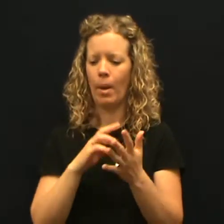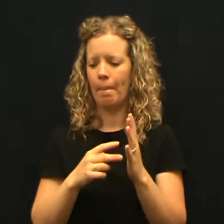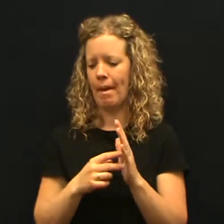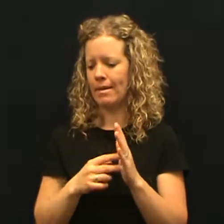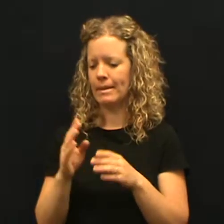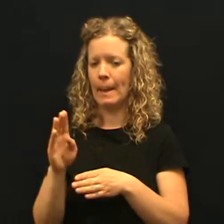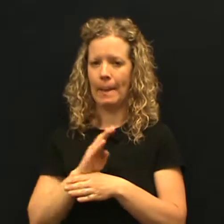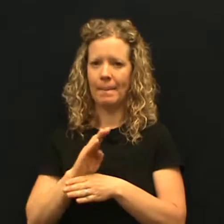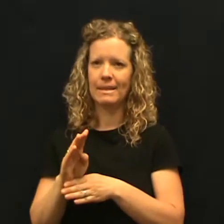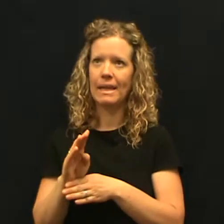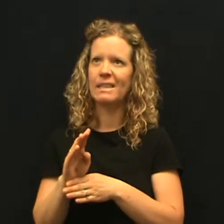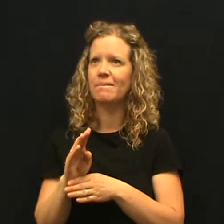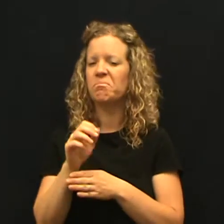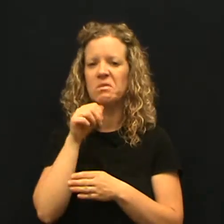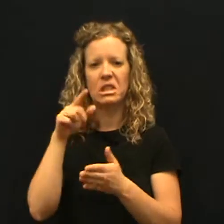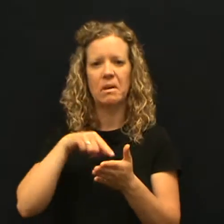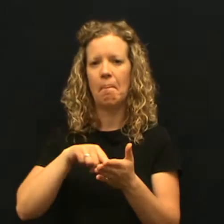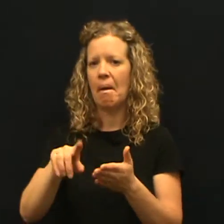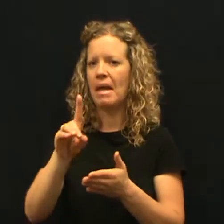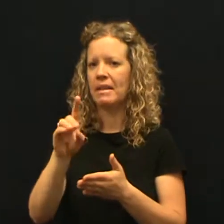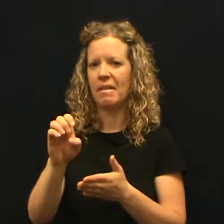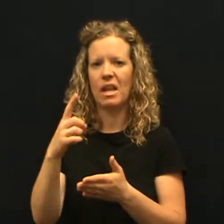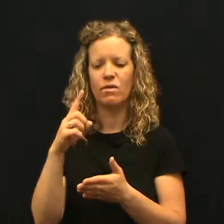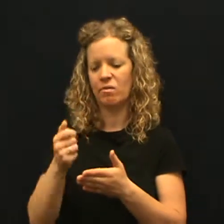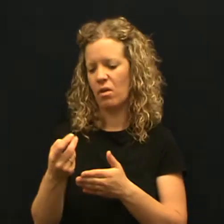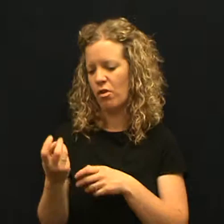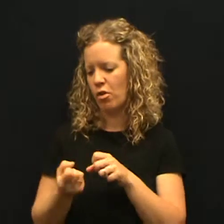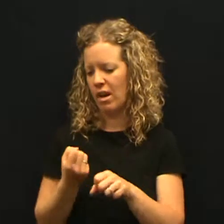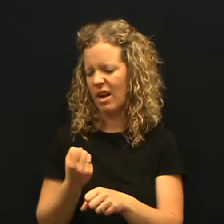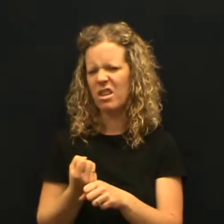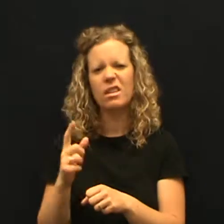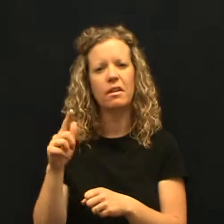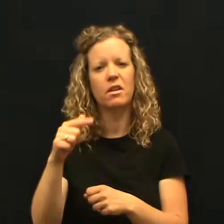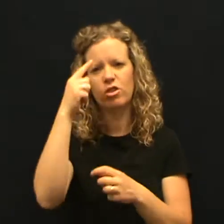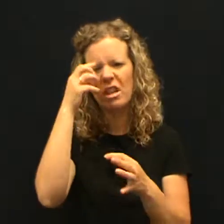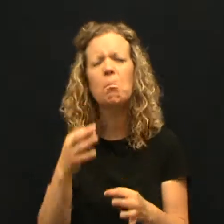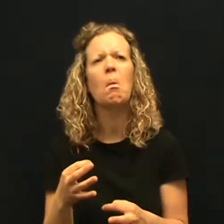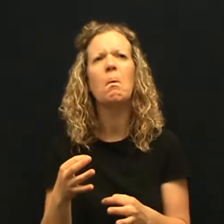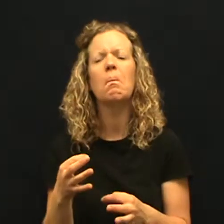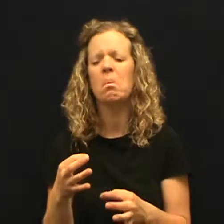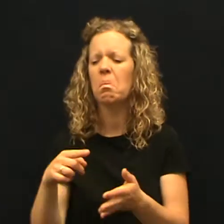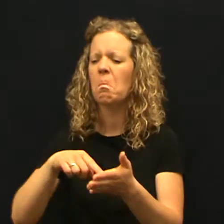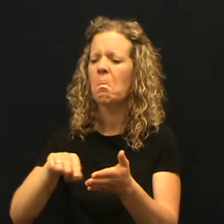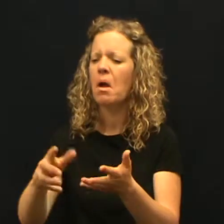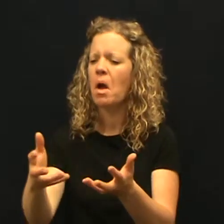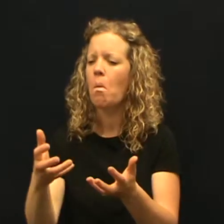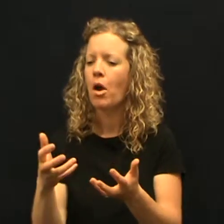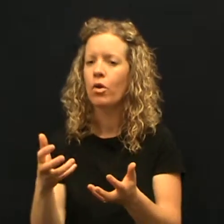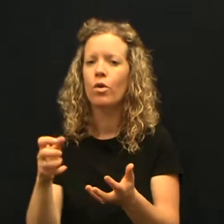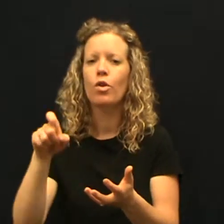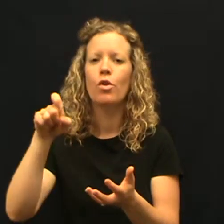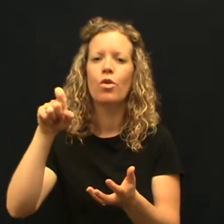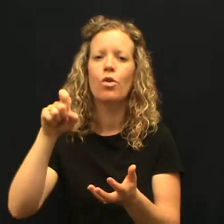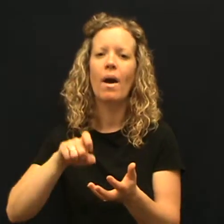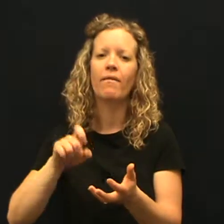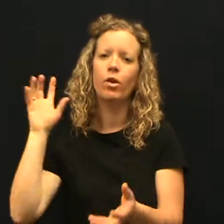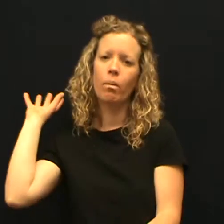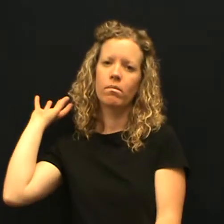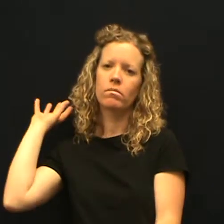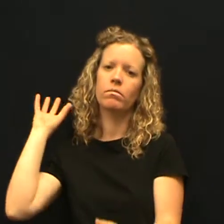a few years without paying dividends and then wants to pay dividends, they have to make up all those dividends to the preferred stockholders